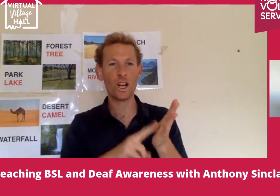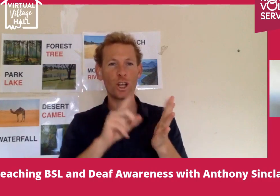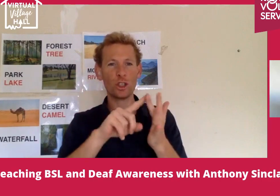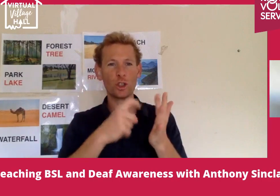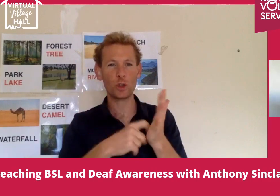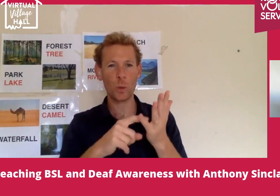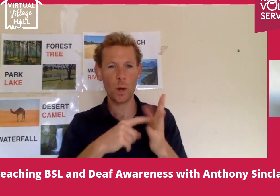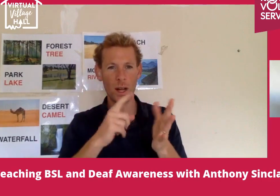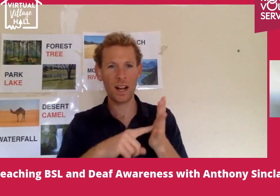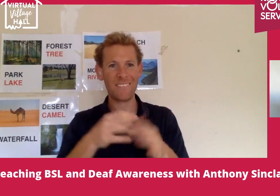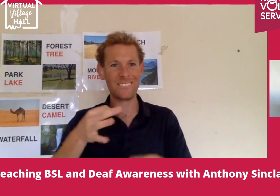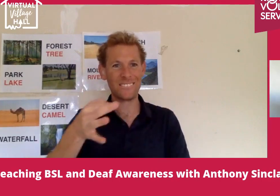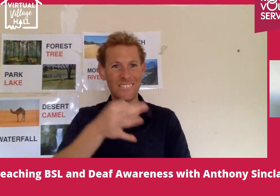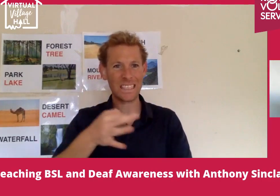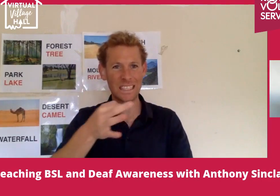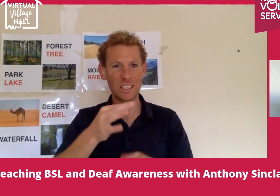Welcome to